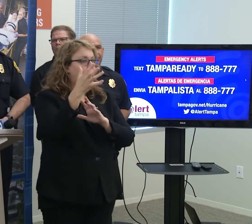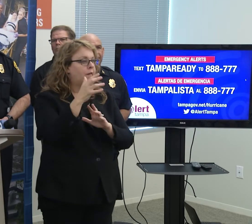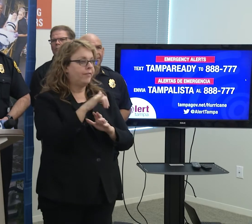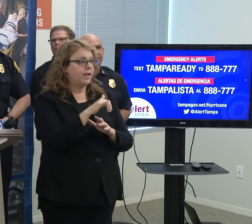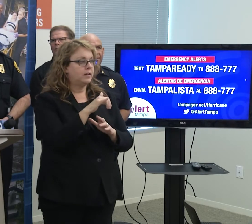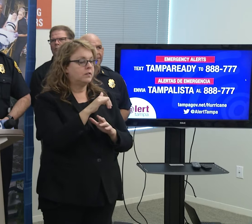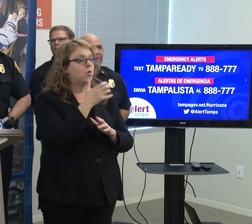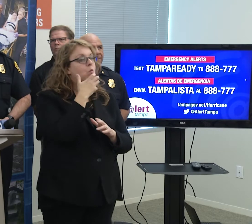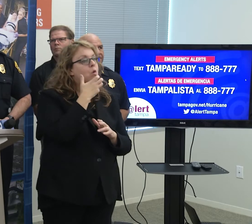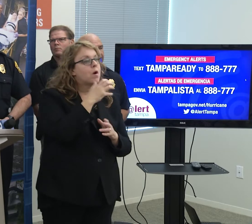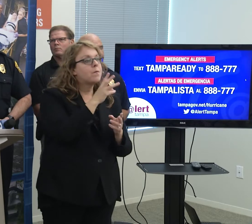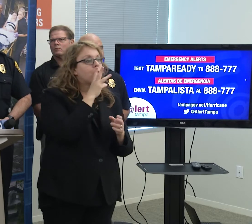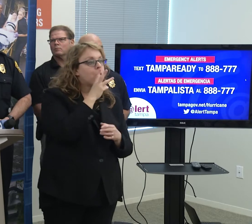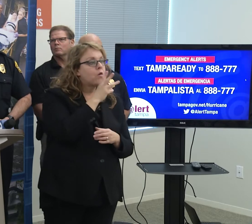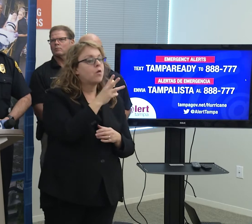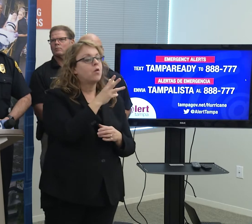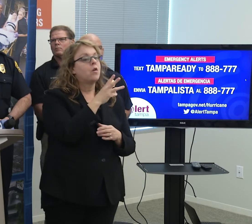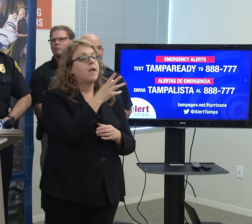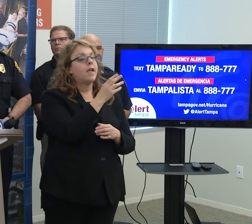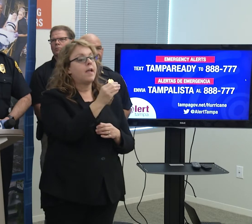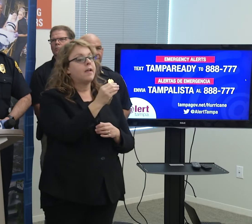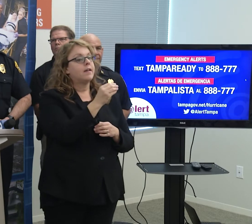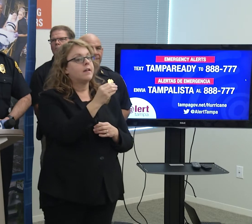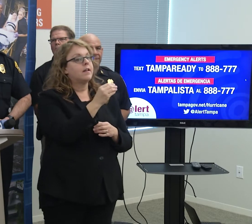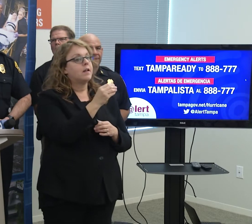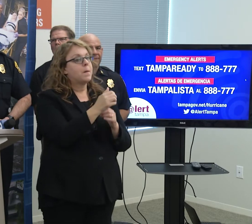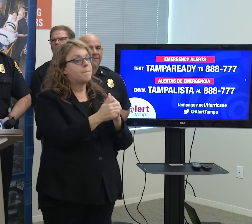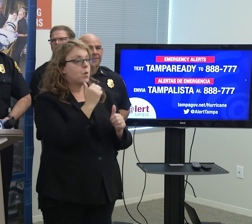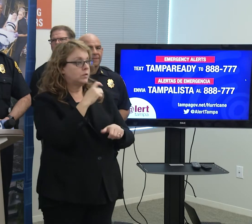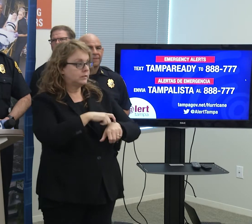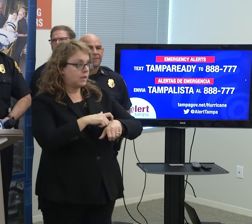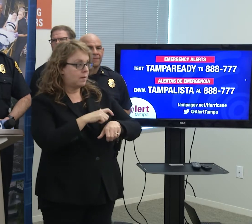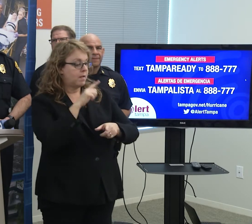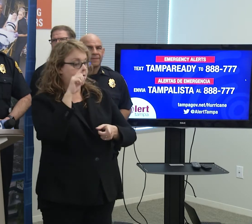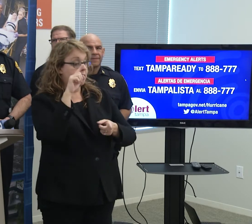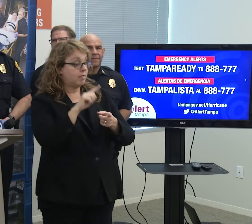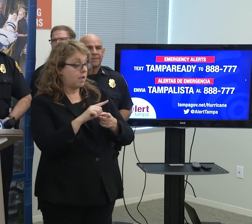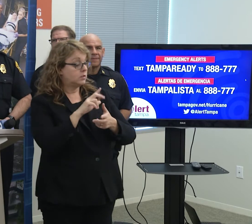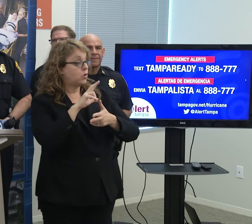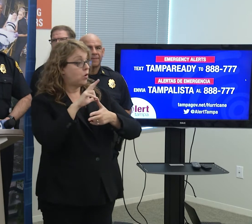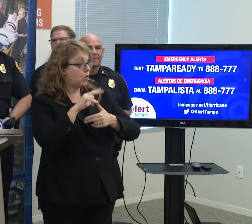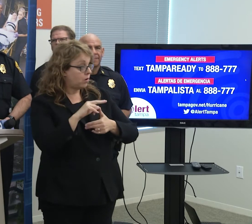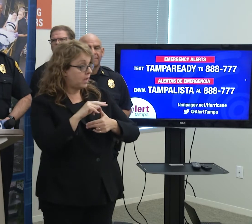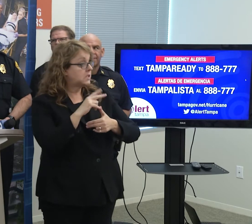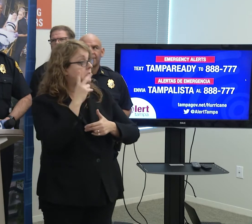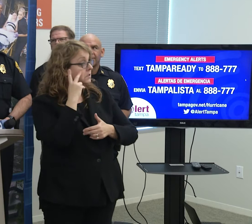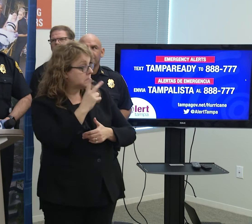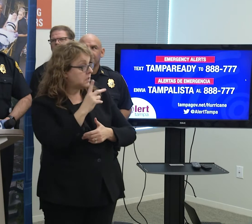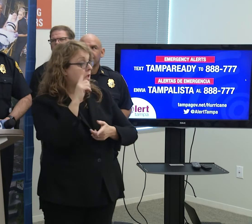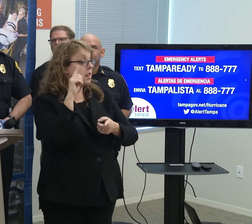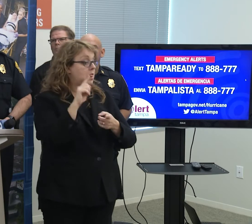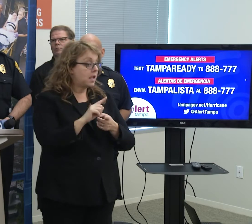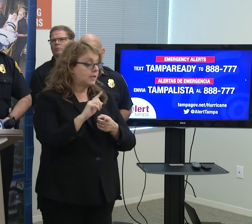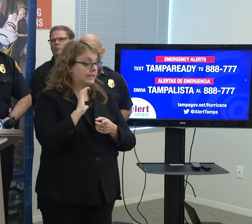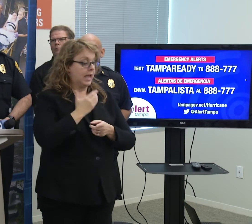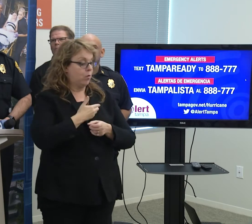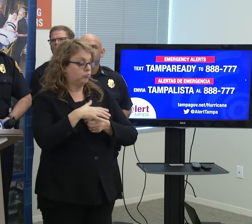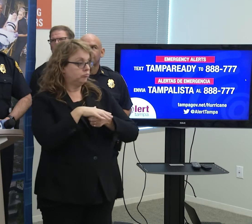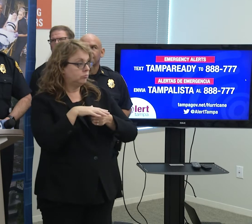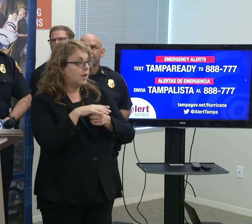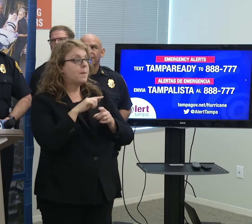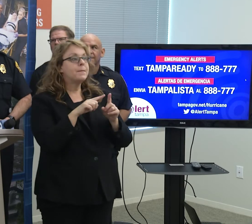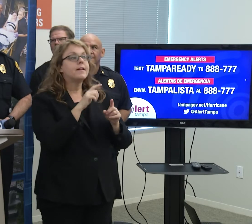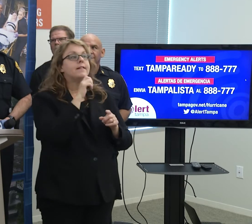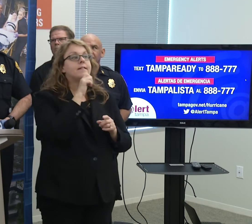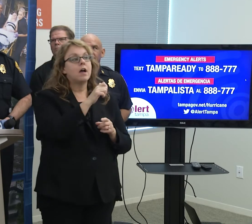kind of warms waters in the Pacific Ocean, and it usually reduces the number of hurricanes we see in our part of the world. But